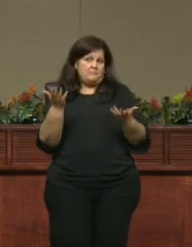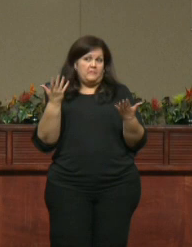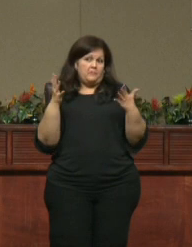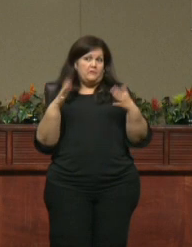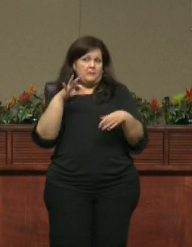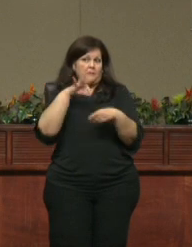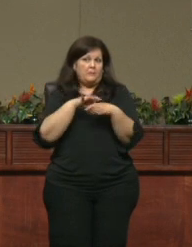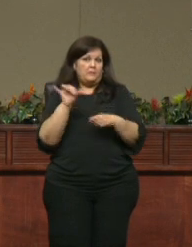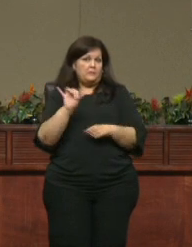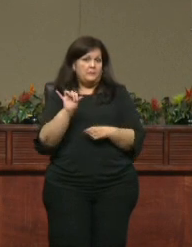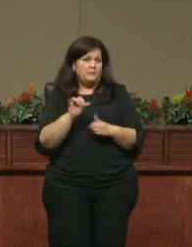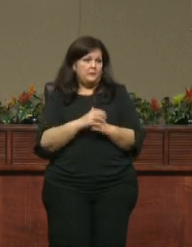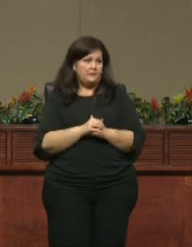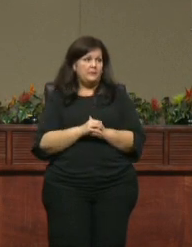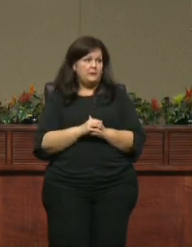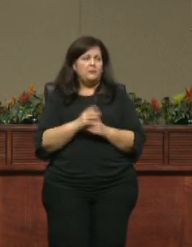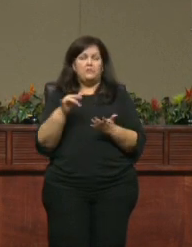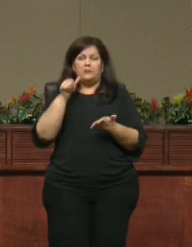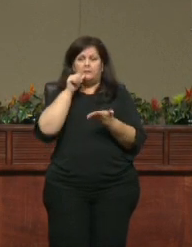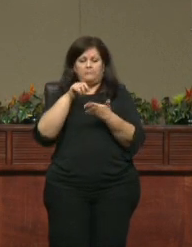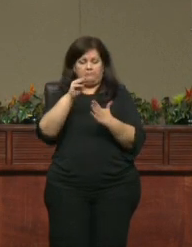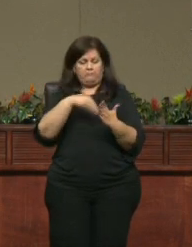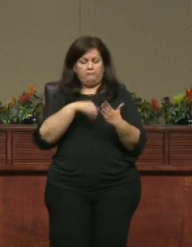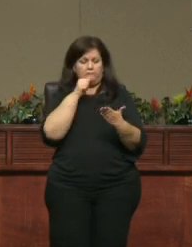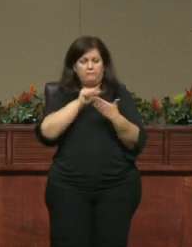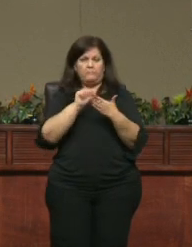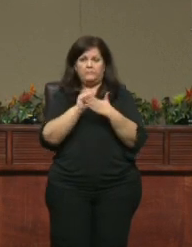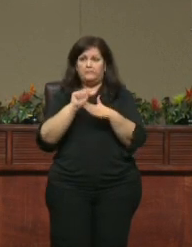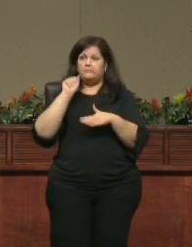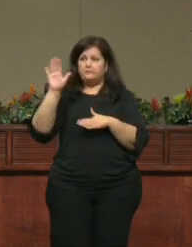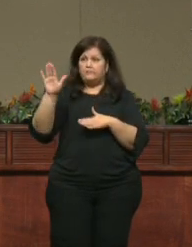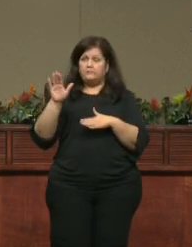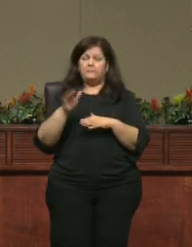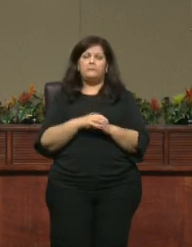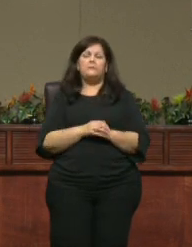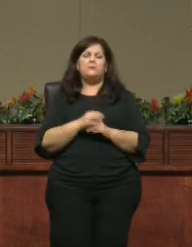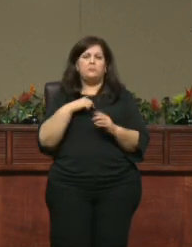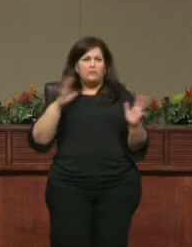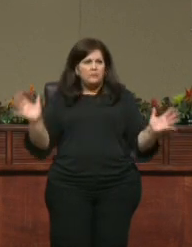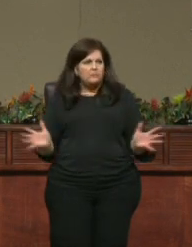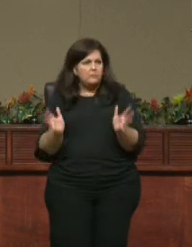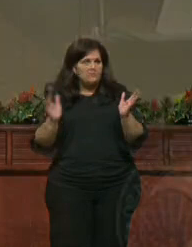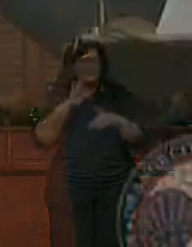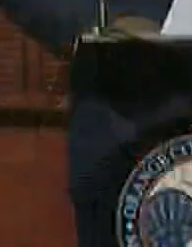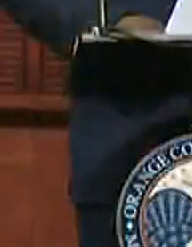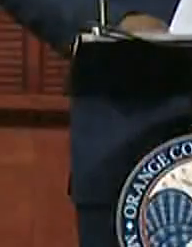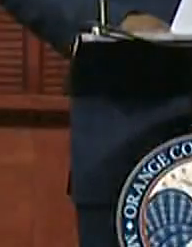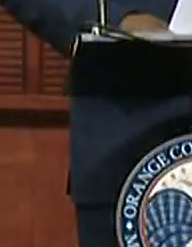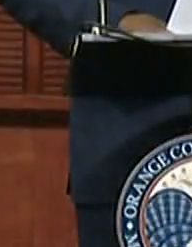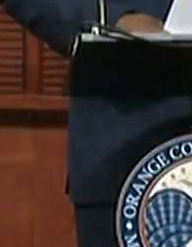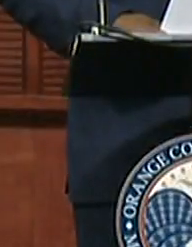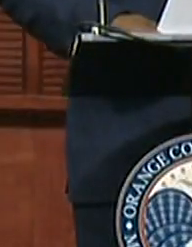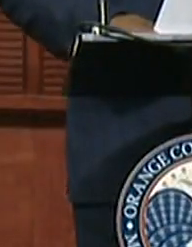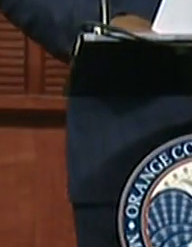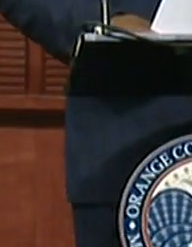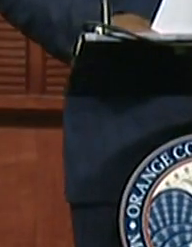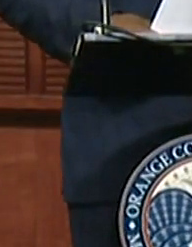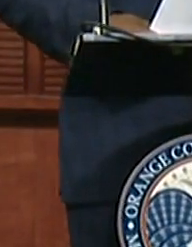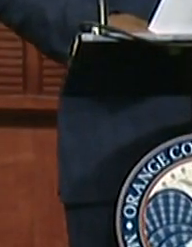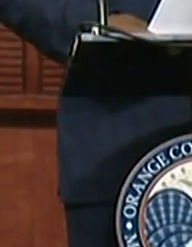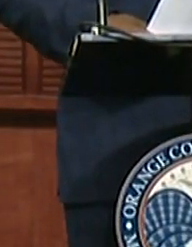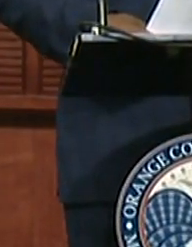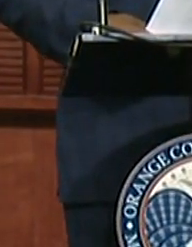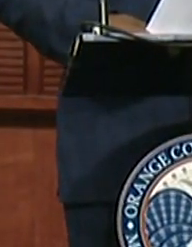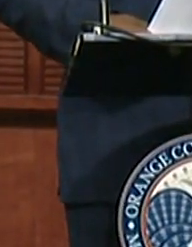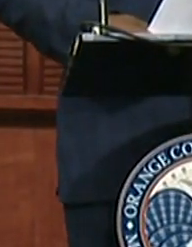that through vote by mail. So we encourage all of our electorate to get involved in the voting process. The people